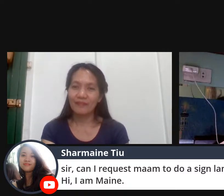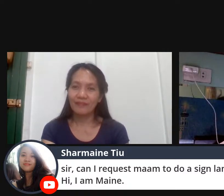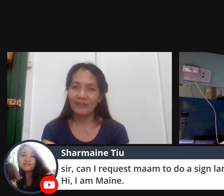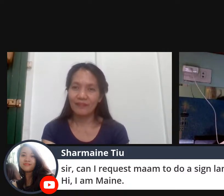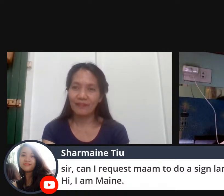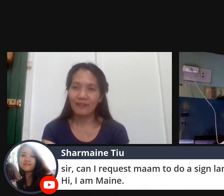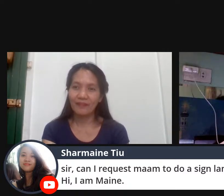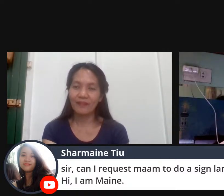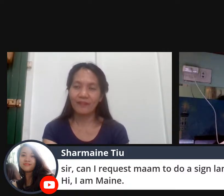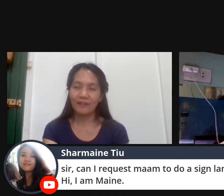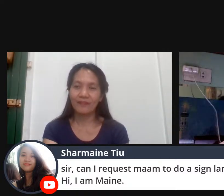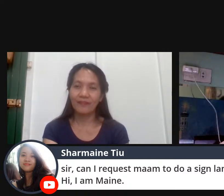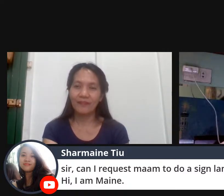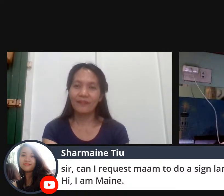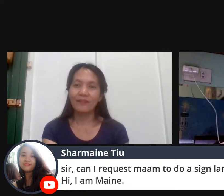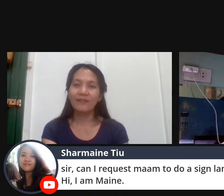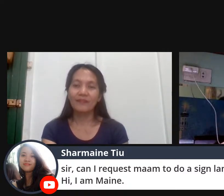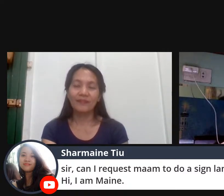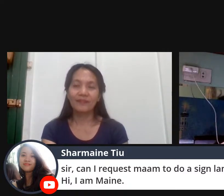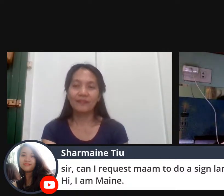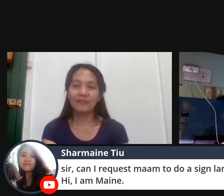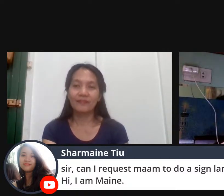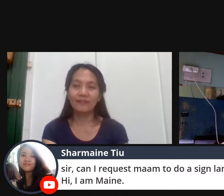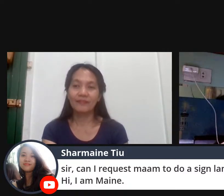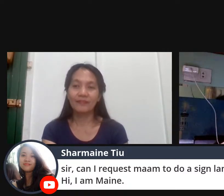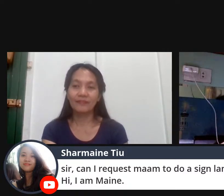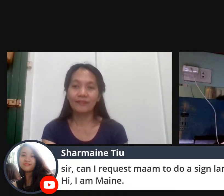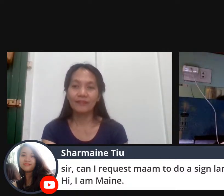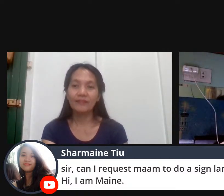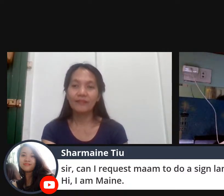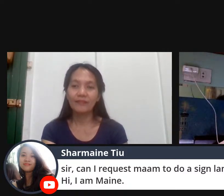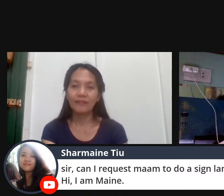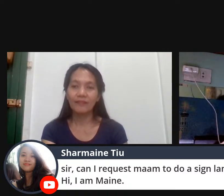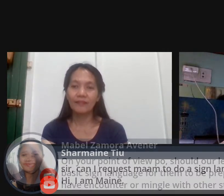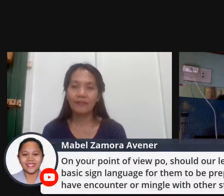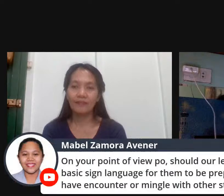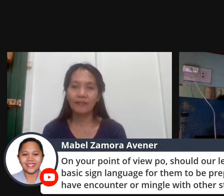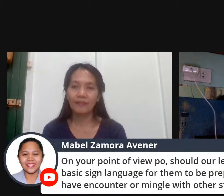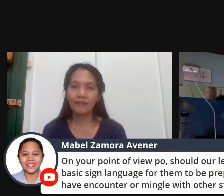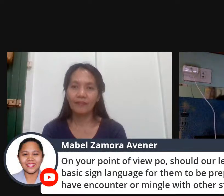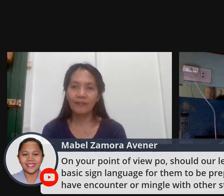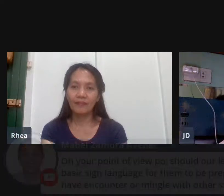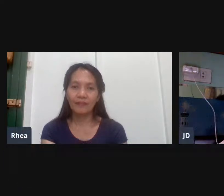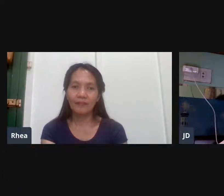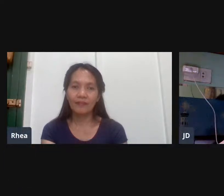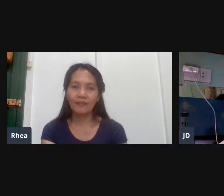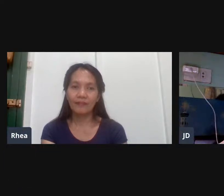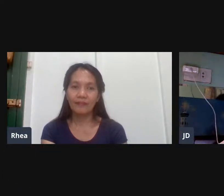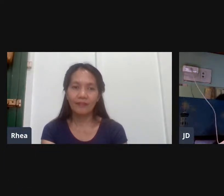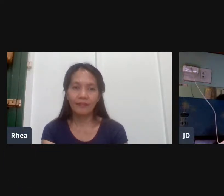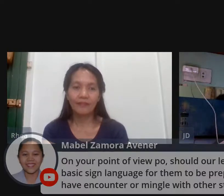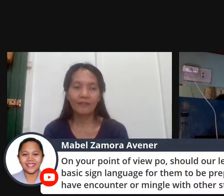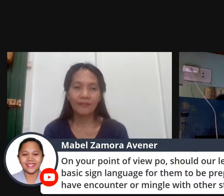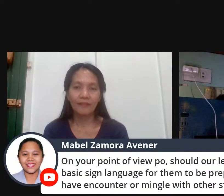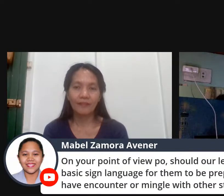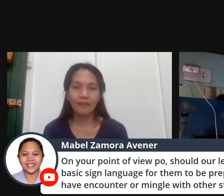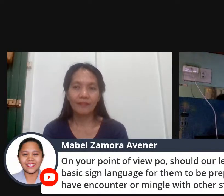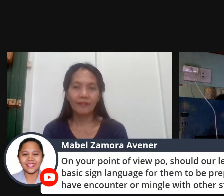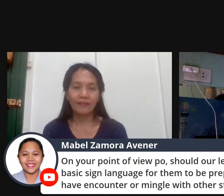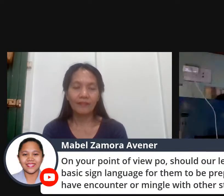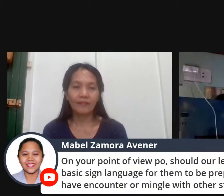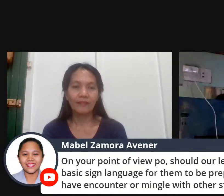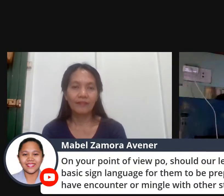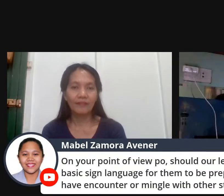that question. May question tayo from Ma'am Mabel. On your point of view po, should our learner